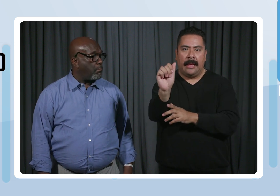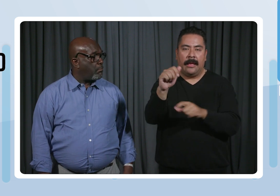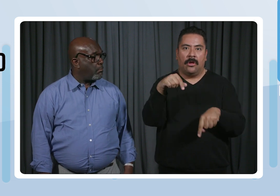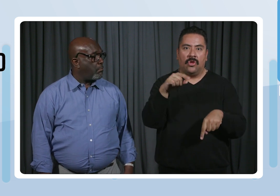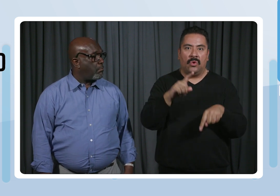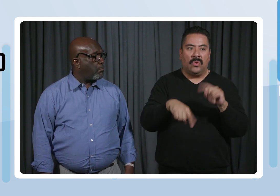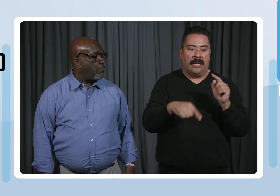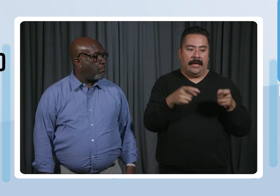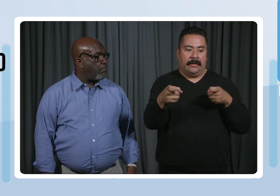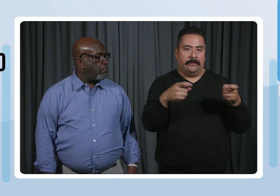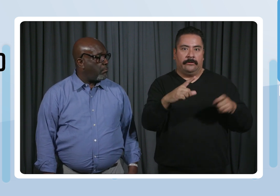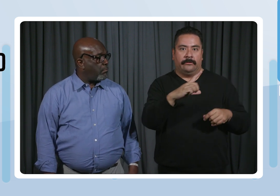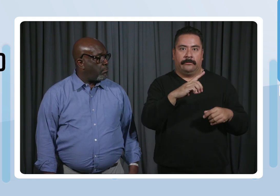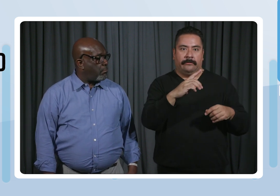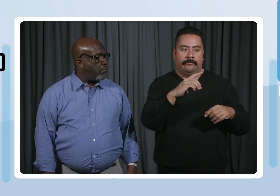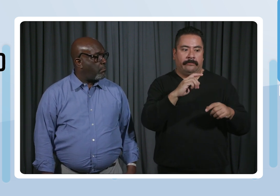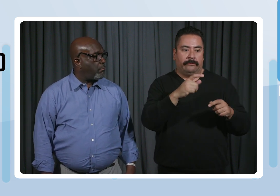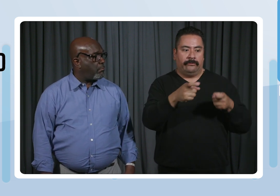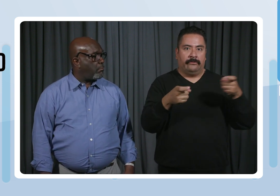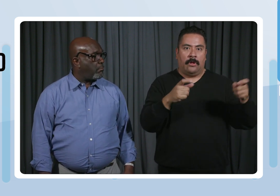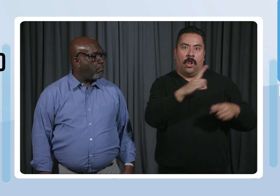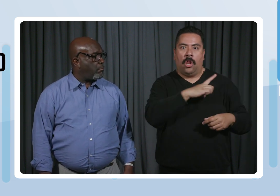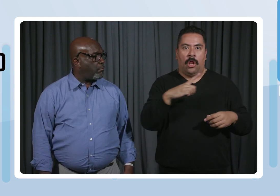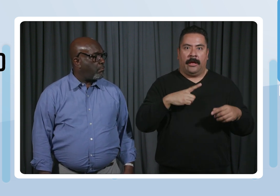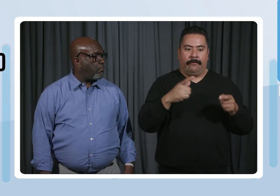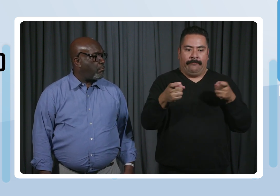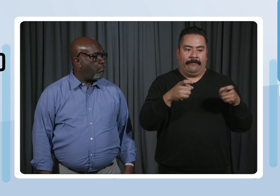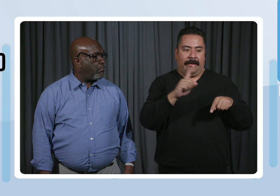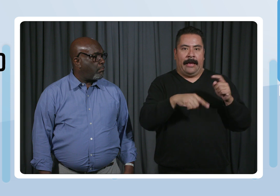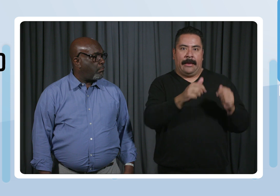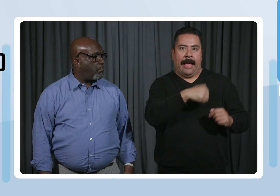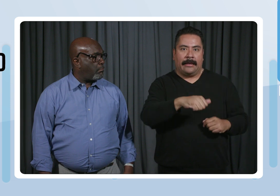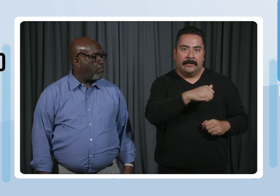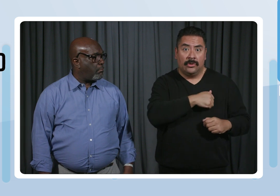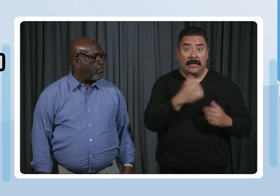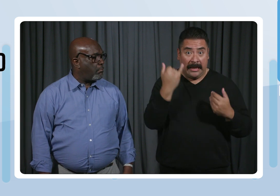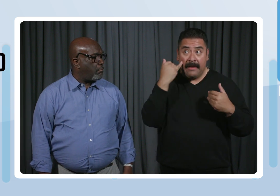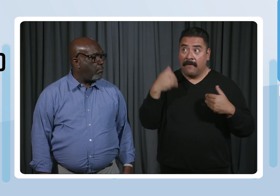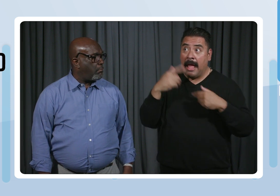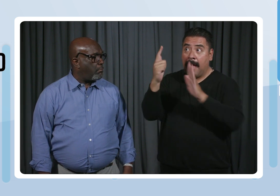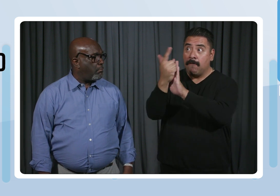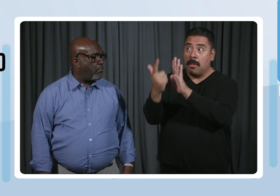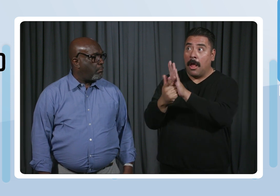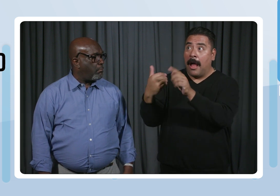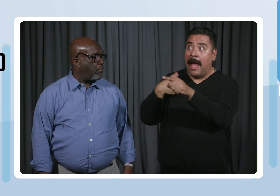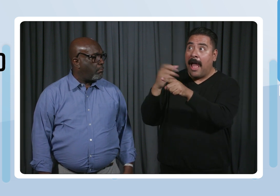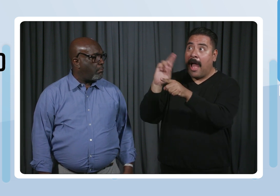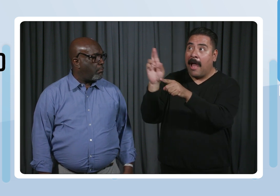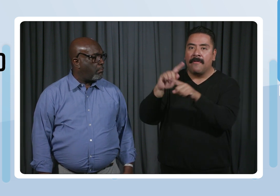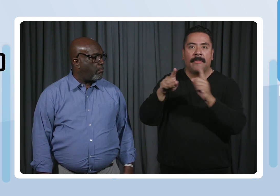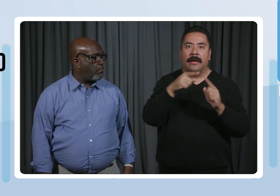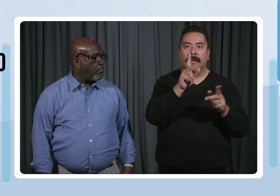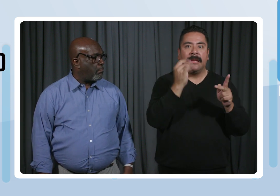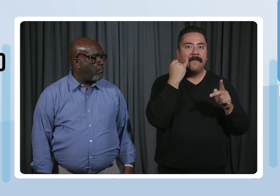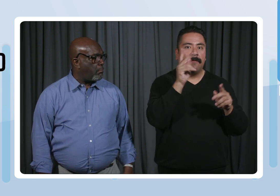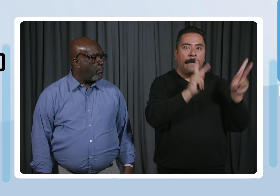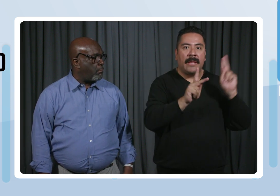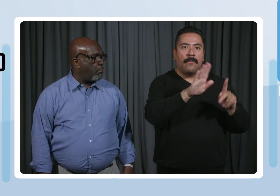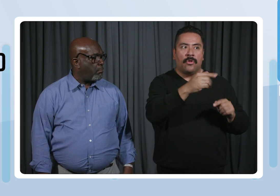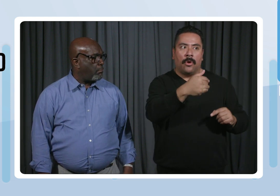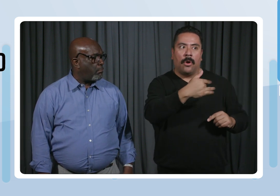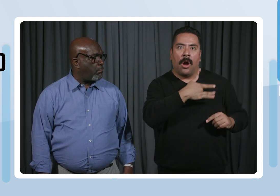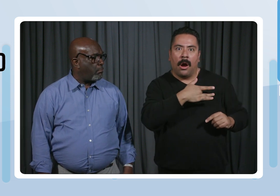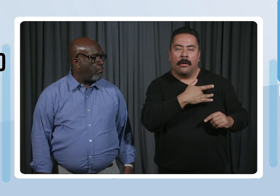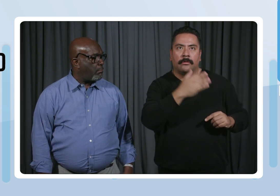an attitude. And so, as long as laws exist, but we haven't shifted people's hearts and minds, we're still going